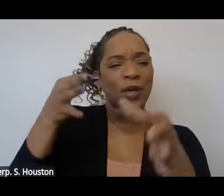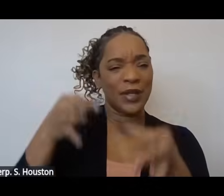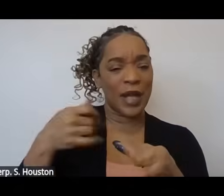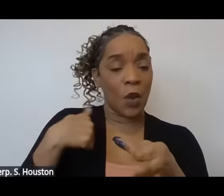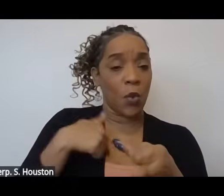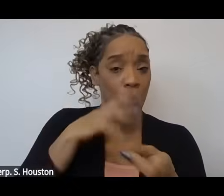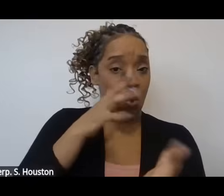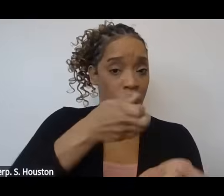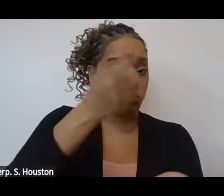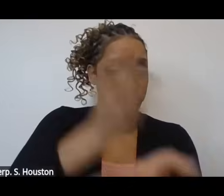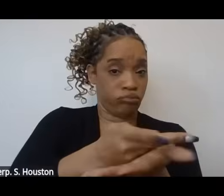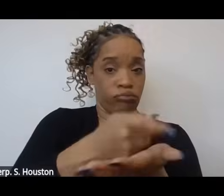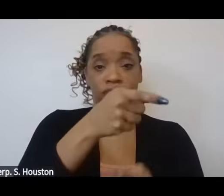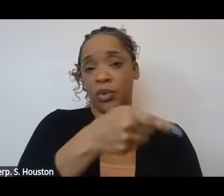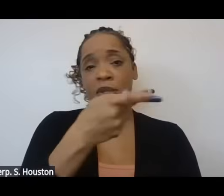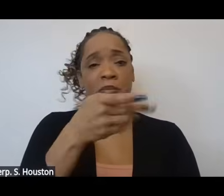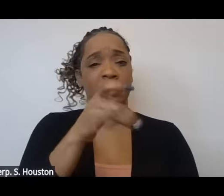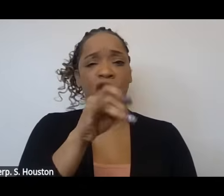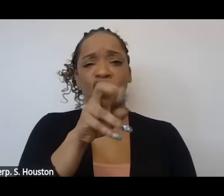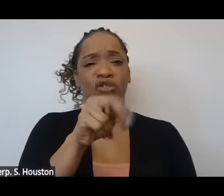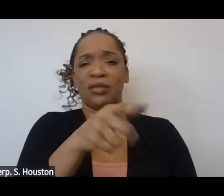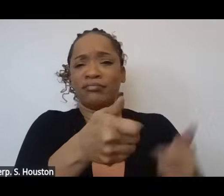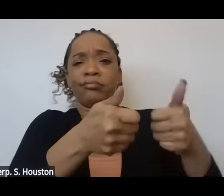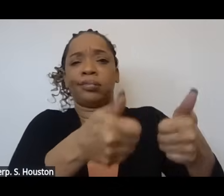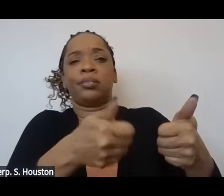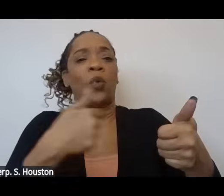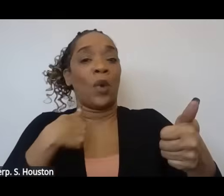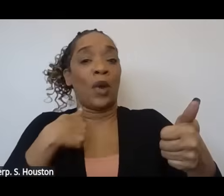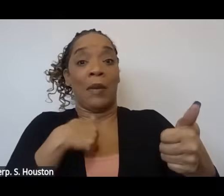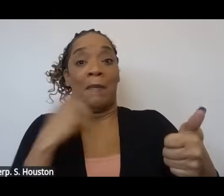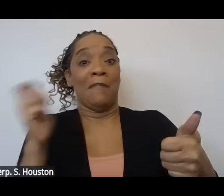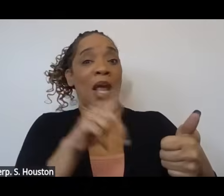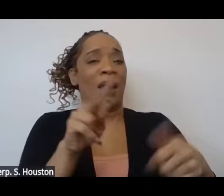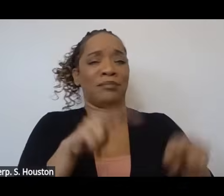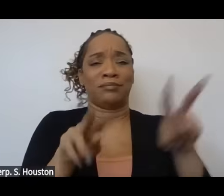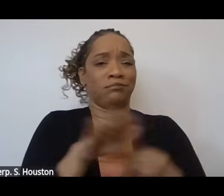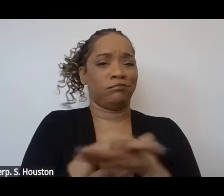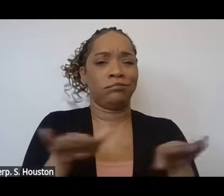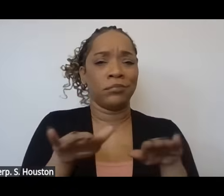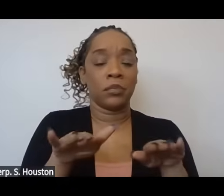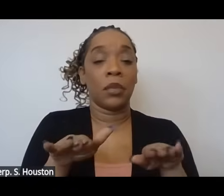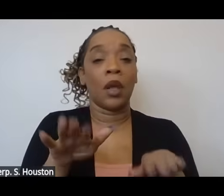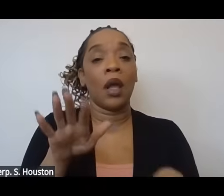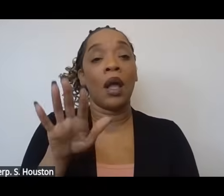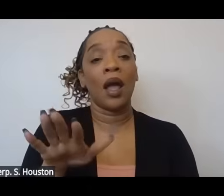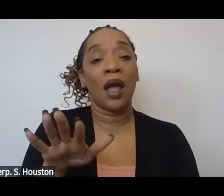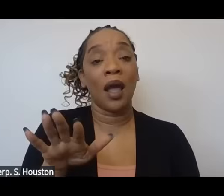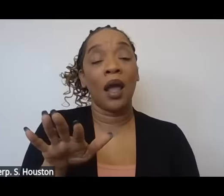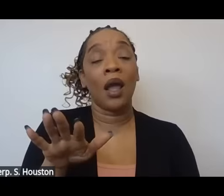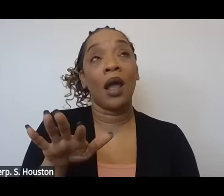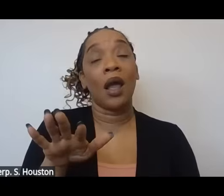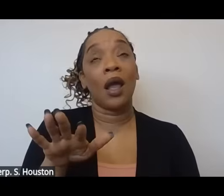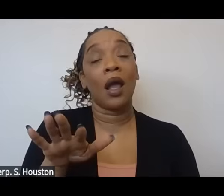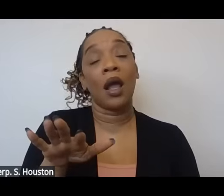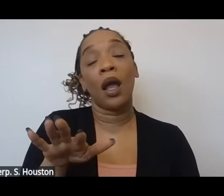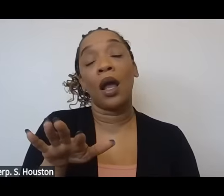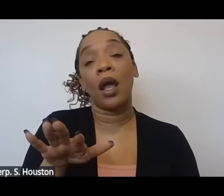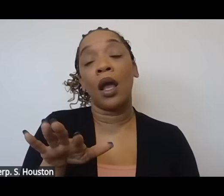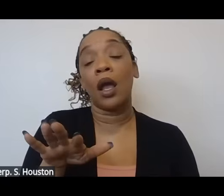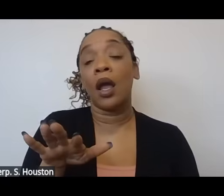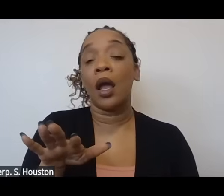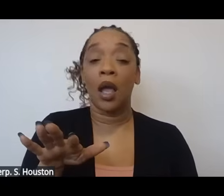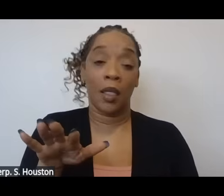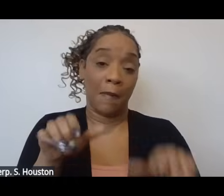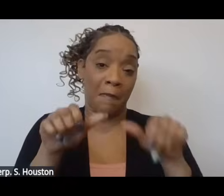It's approved. It's a done deal. We're not going to revisit it. The fact that we had signatures that were potentially